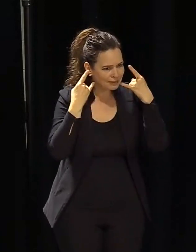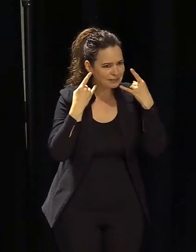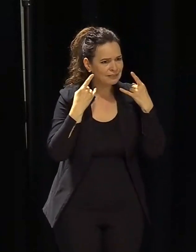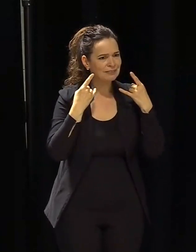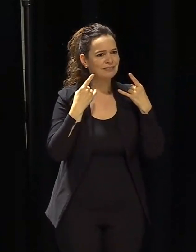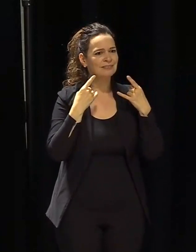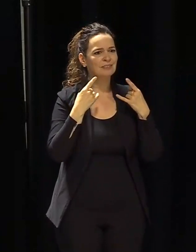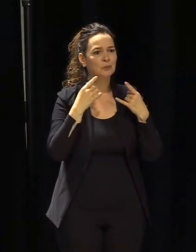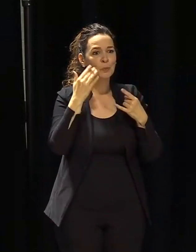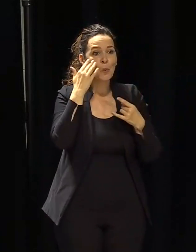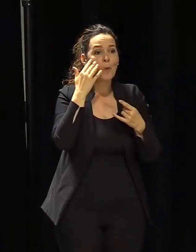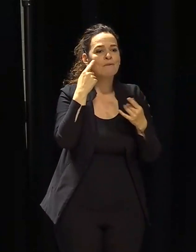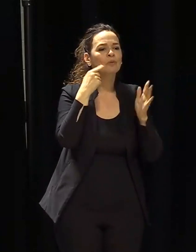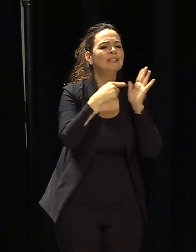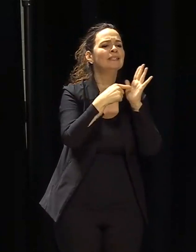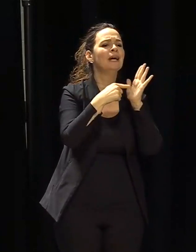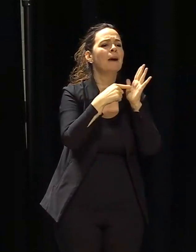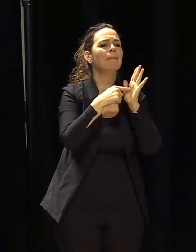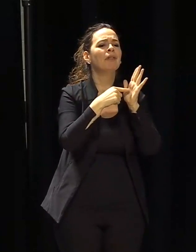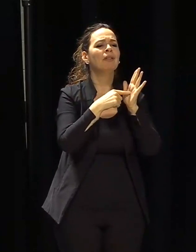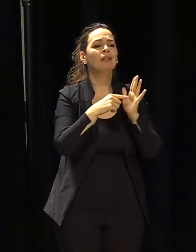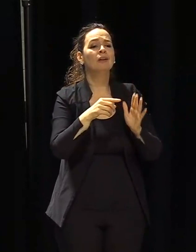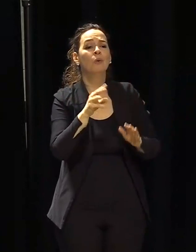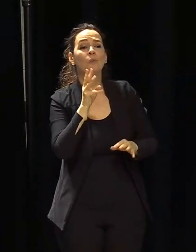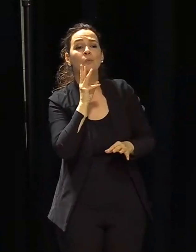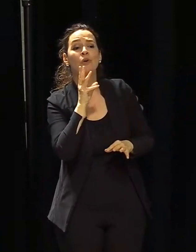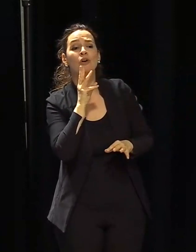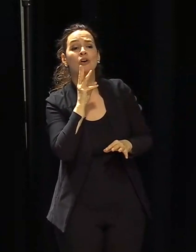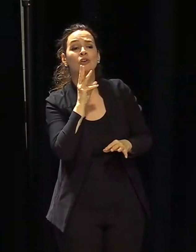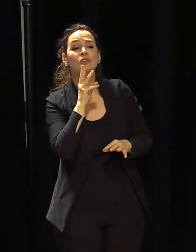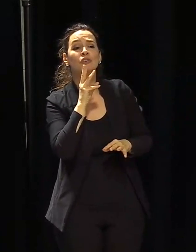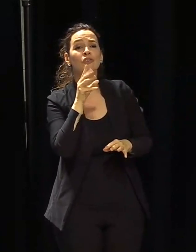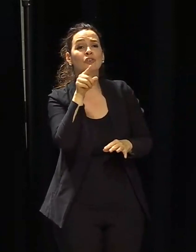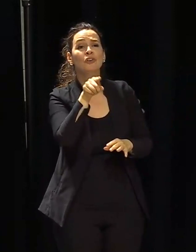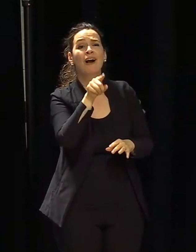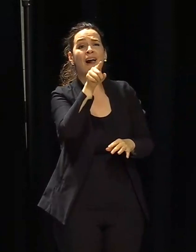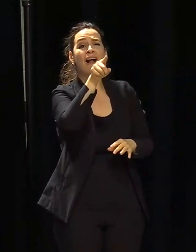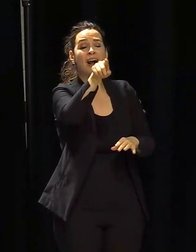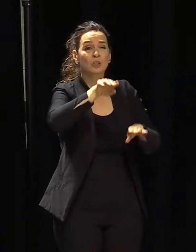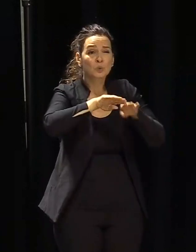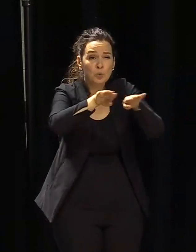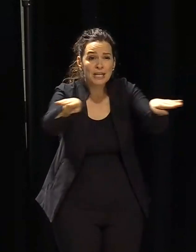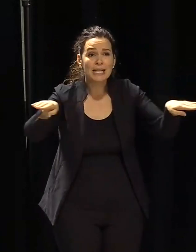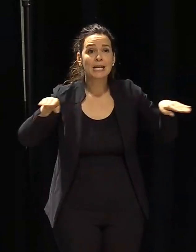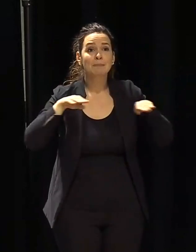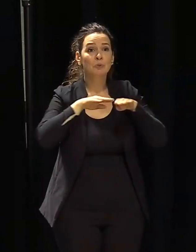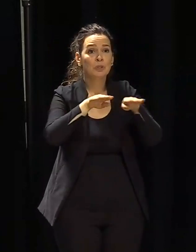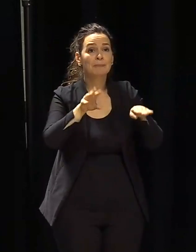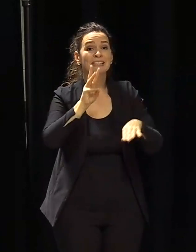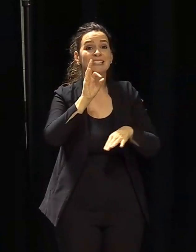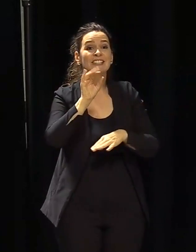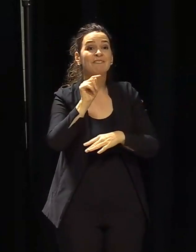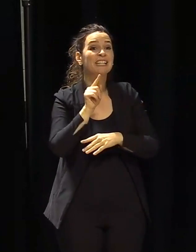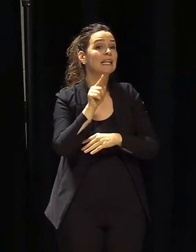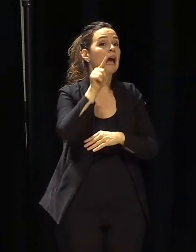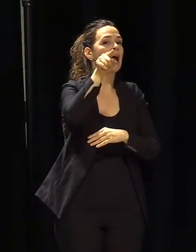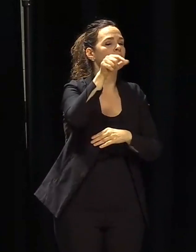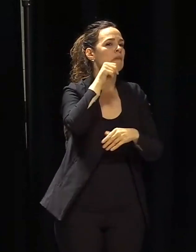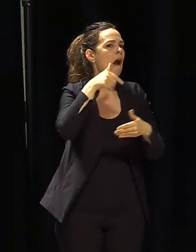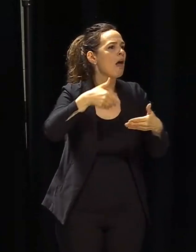distancing, then mask wearing and doing everything we know that has an impact, that will help slow this